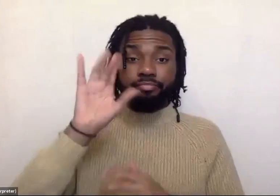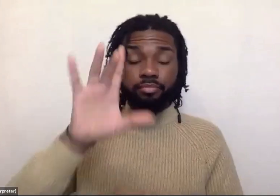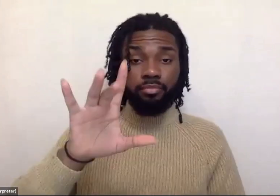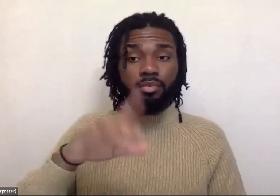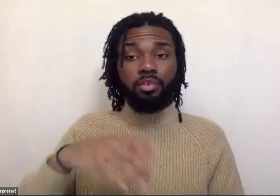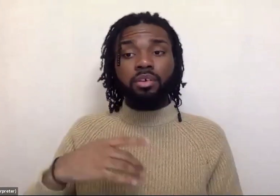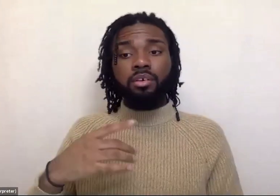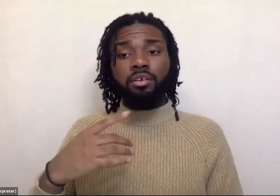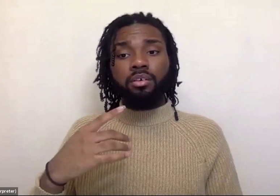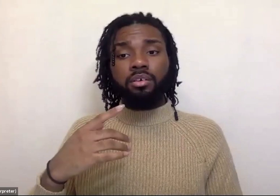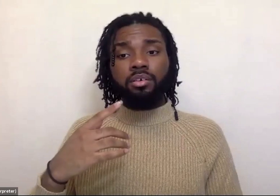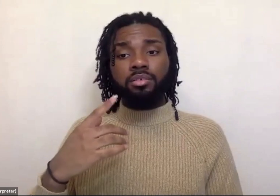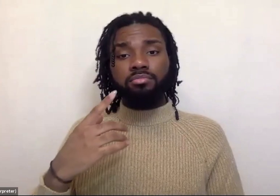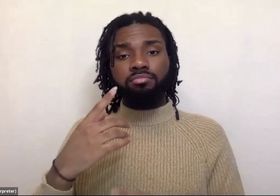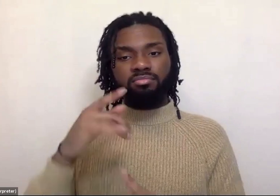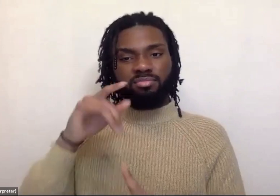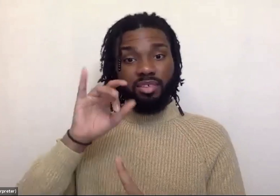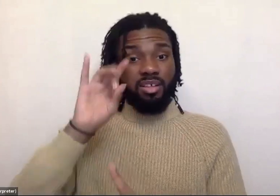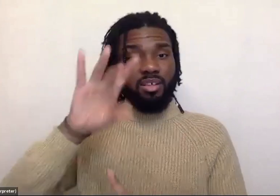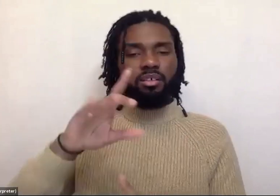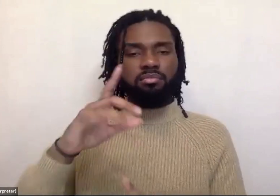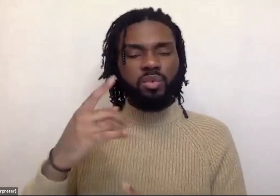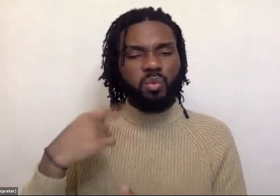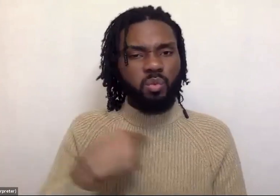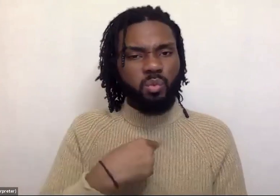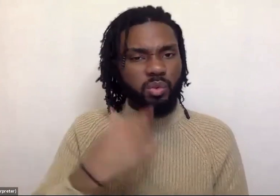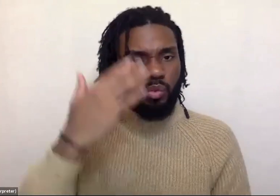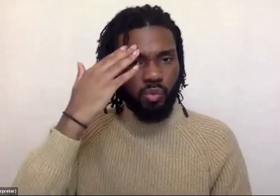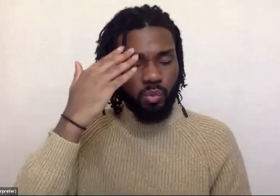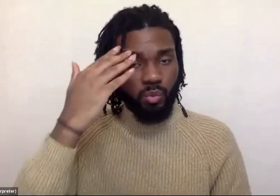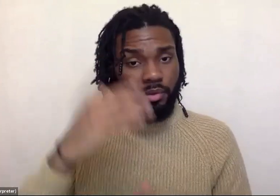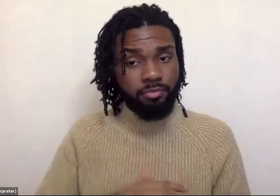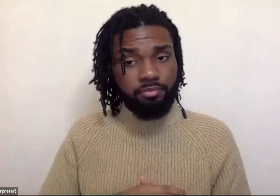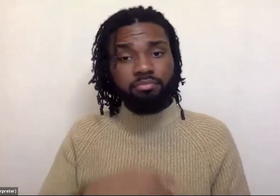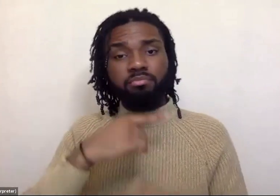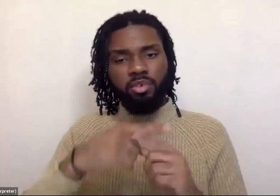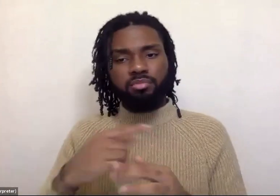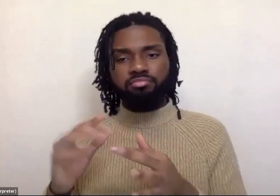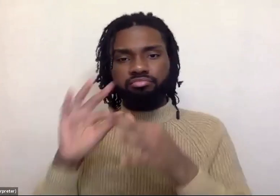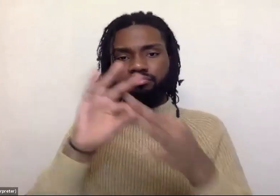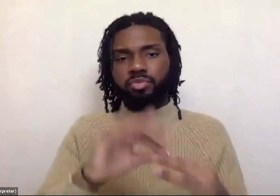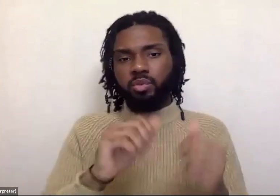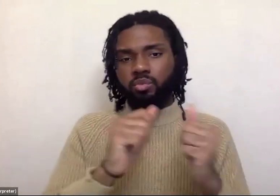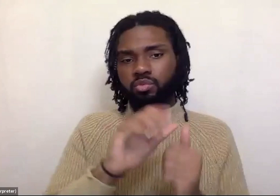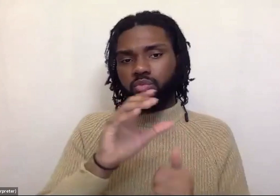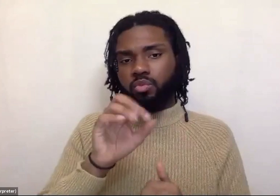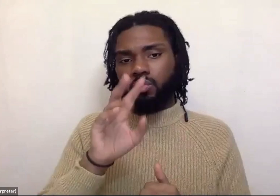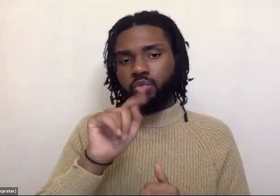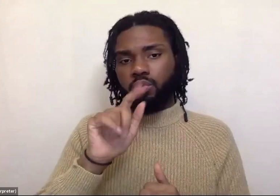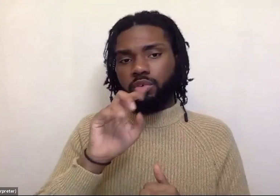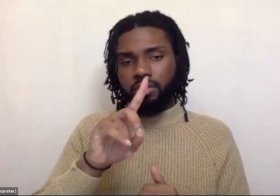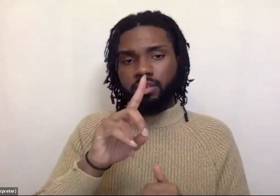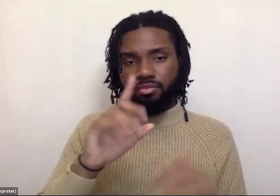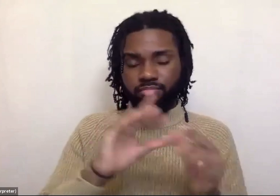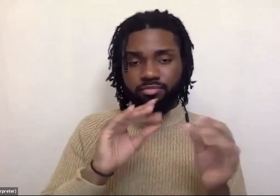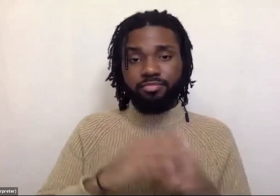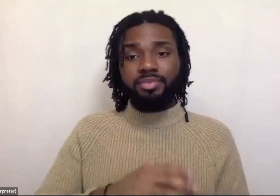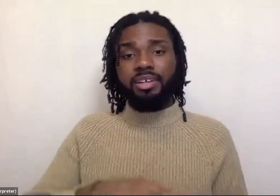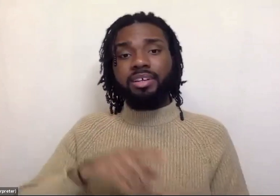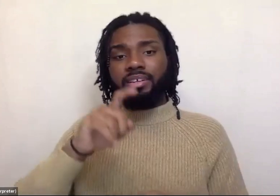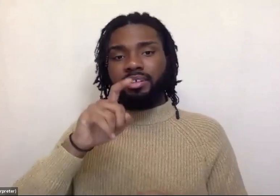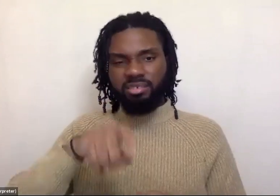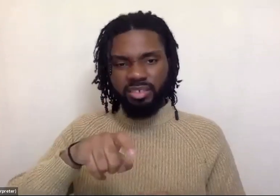we knew, which was that it relates to what Courtland said, necessary but not sufficient. But what